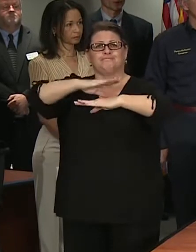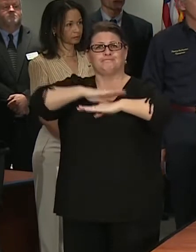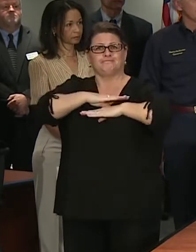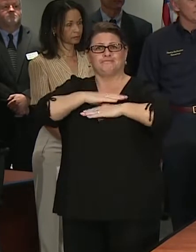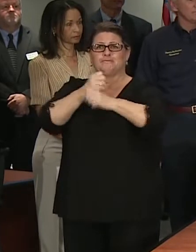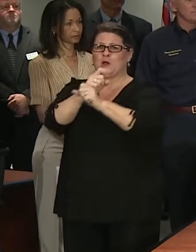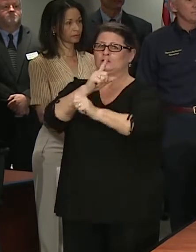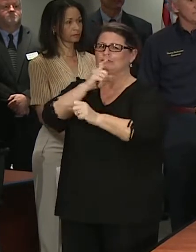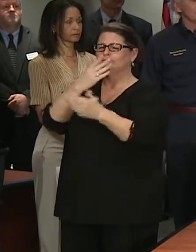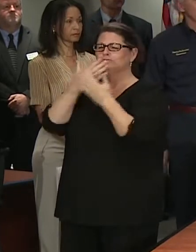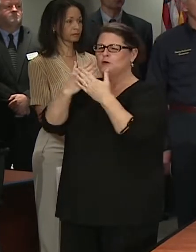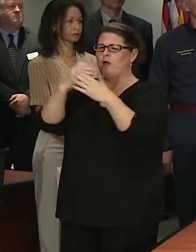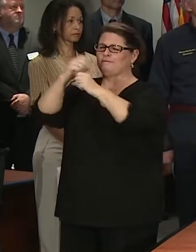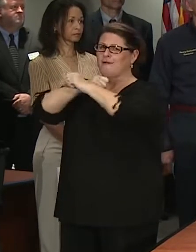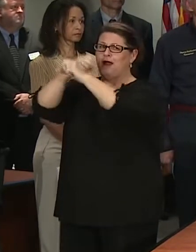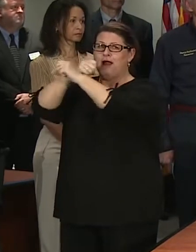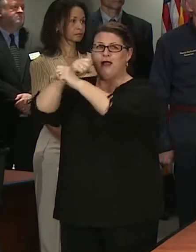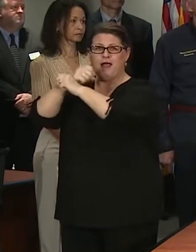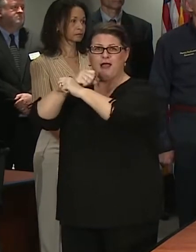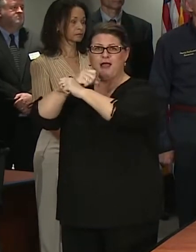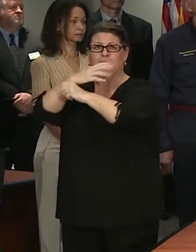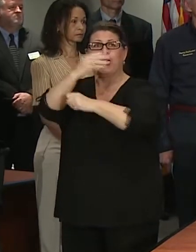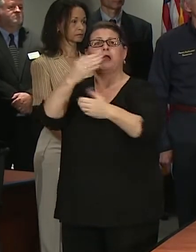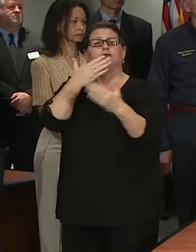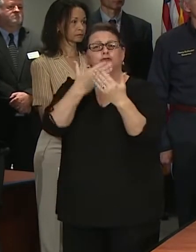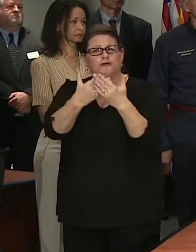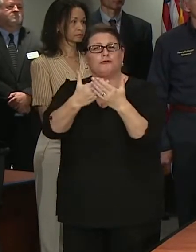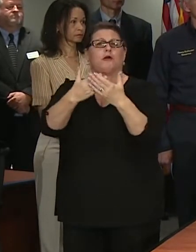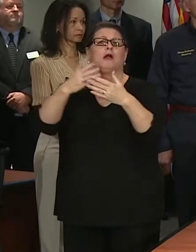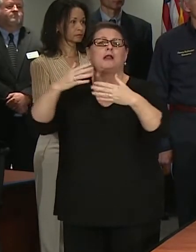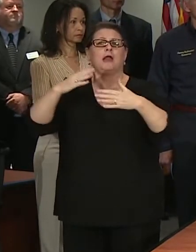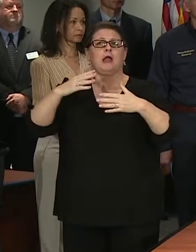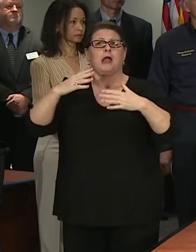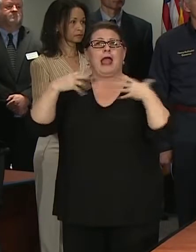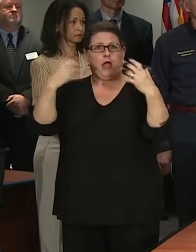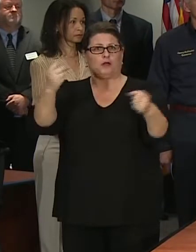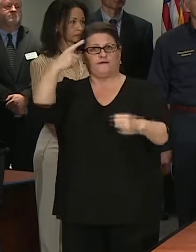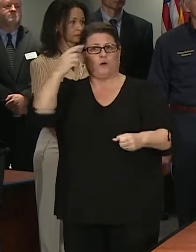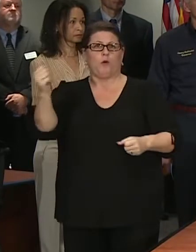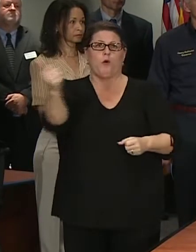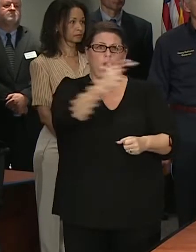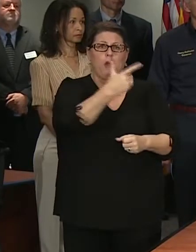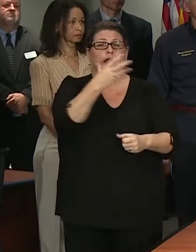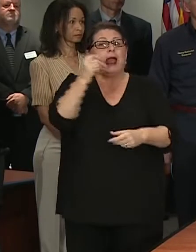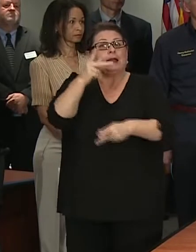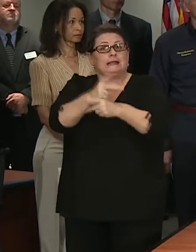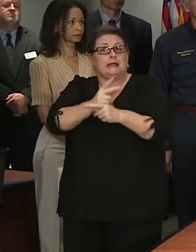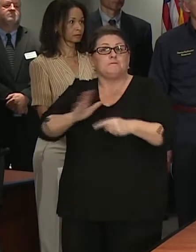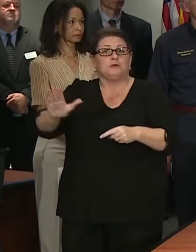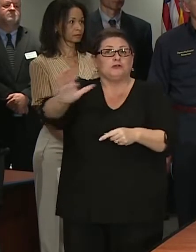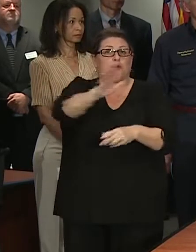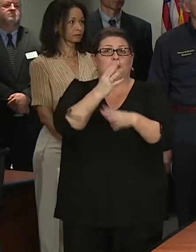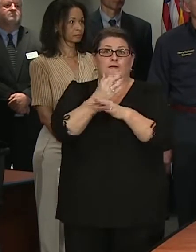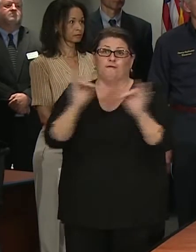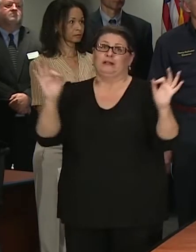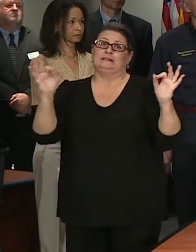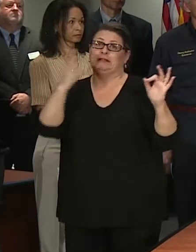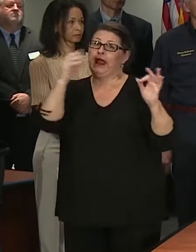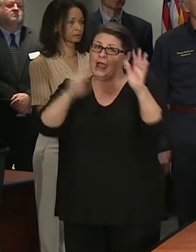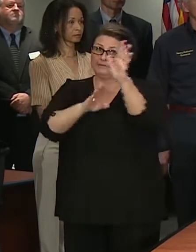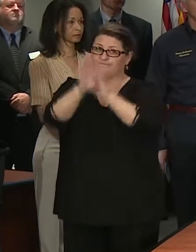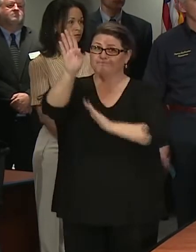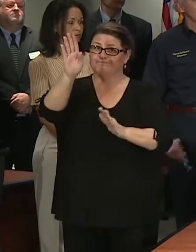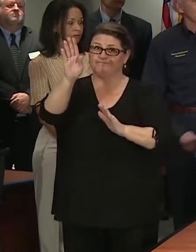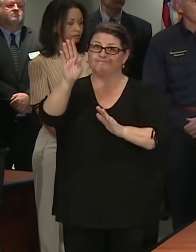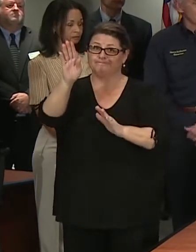defense, promote the general welfare, and secure the blessings of liberty to ourselves and our posterity." If